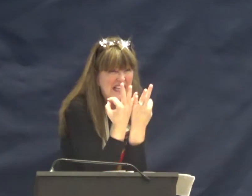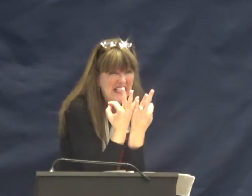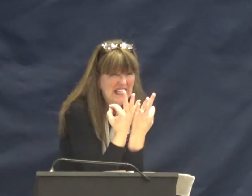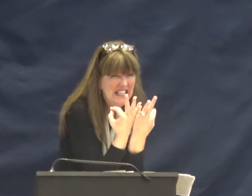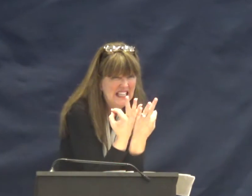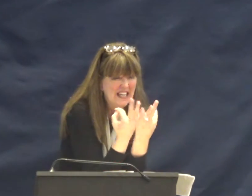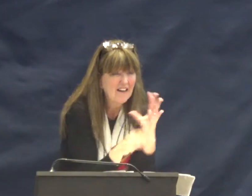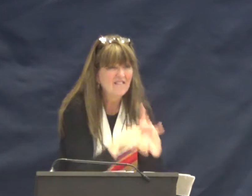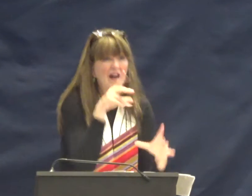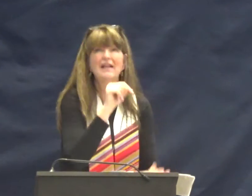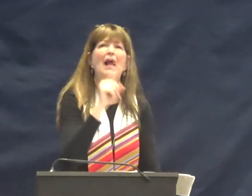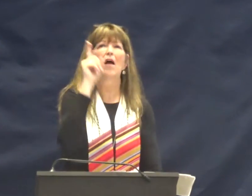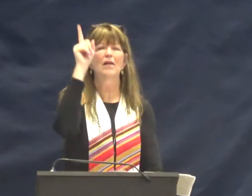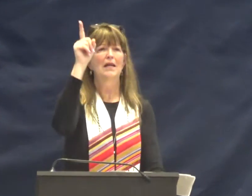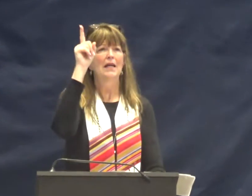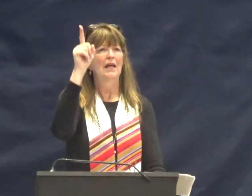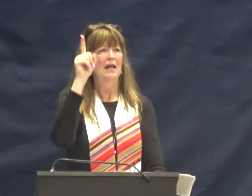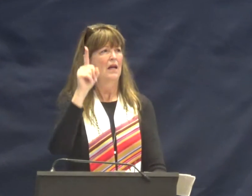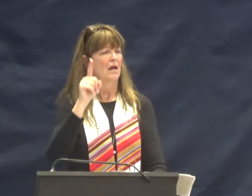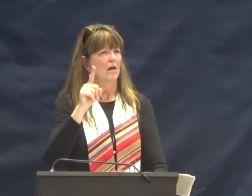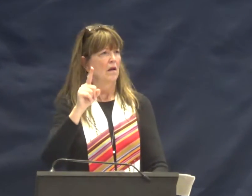When people in Jesus' own family